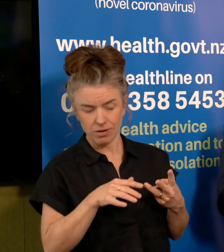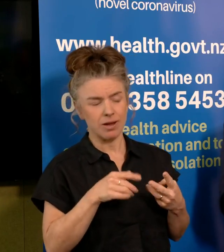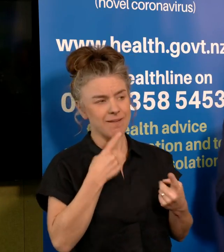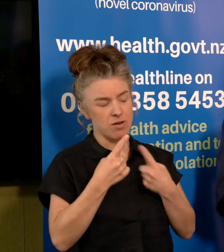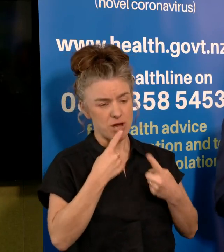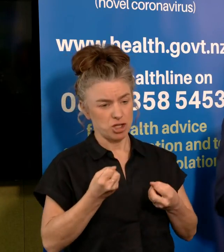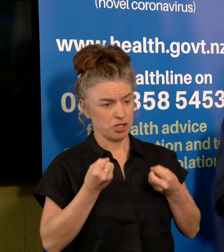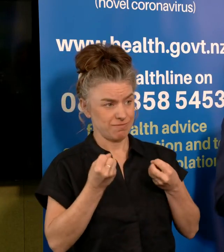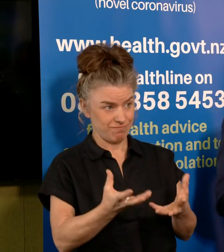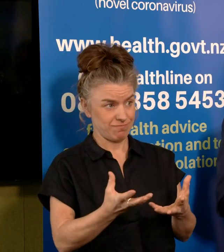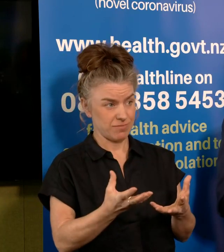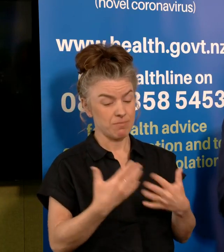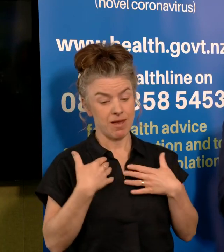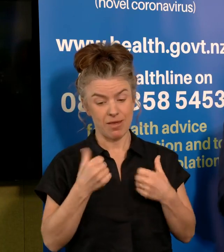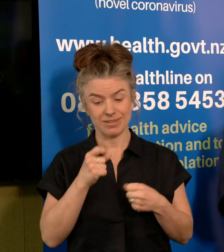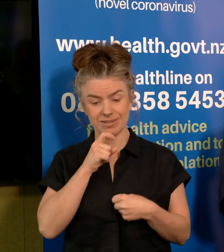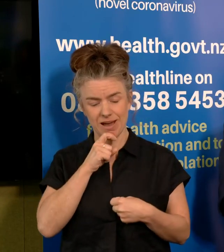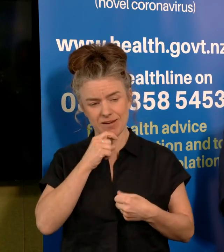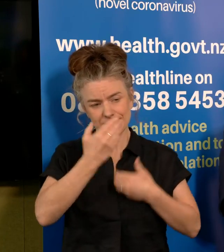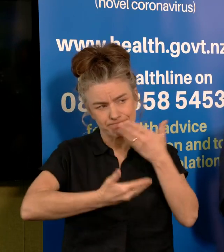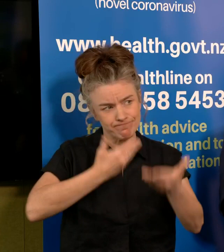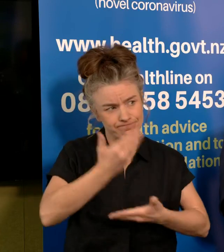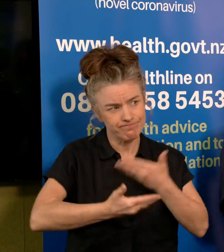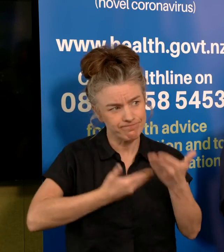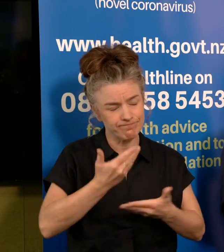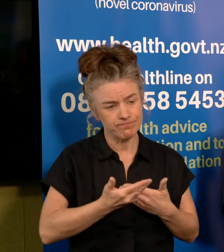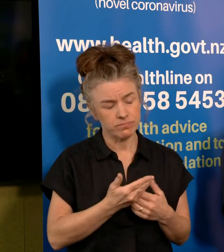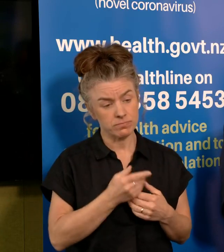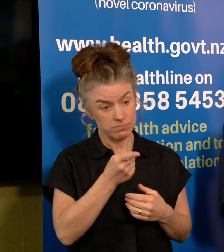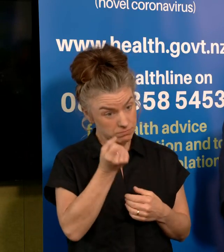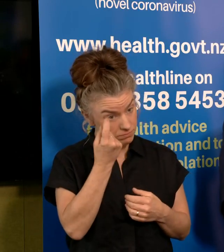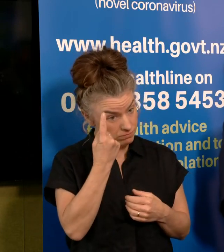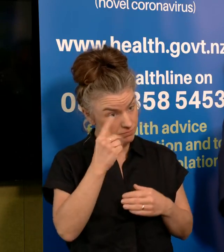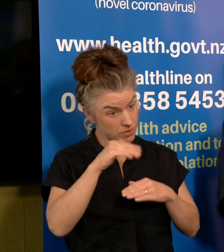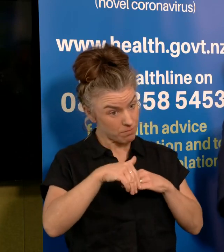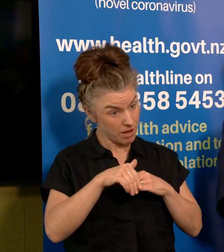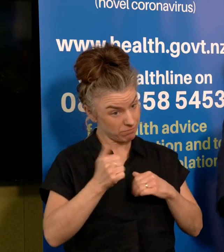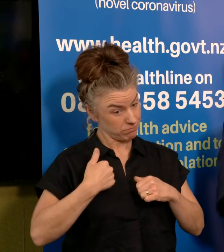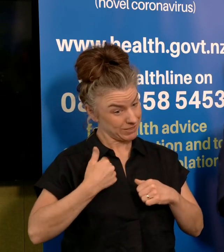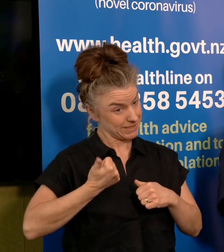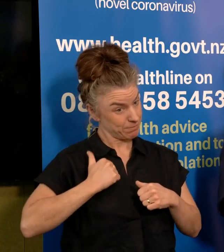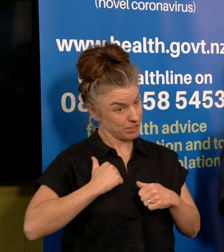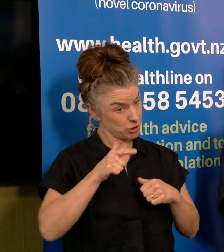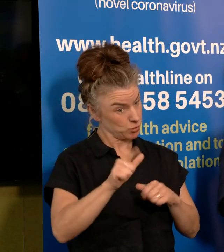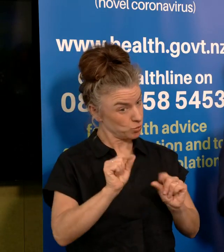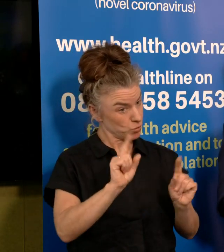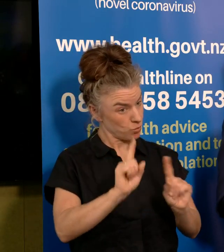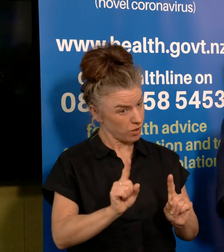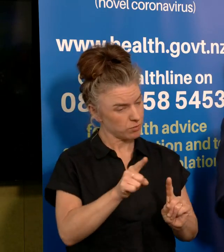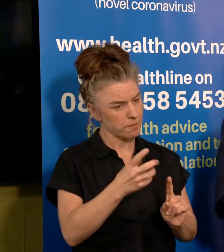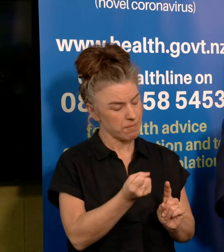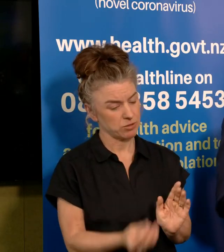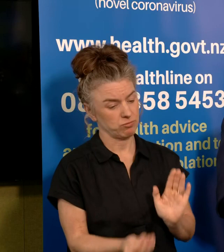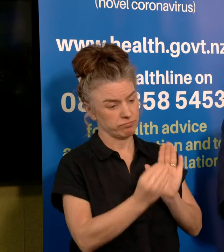a health person at the airport will talk to them about their understanding of the expectations. They will be required to register